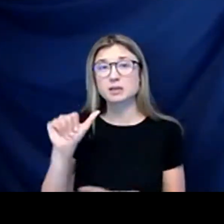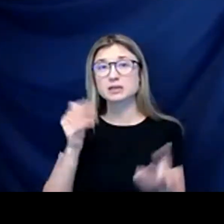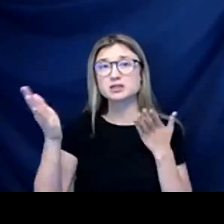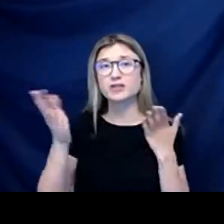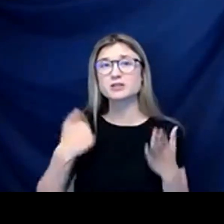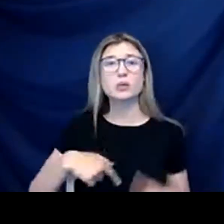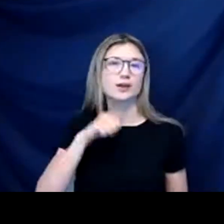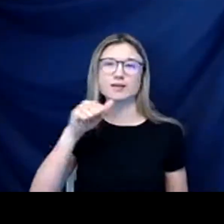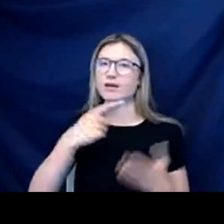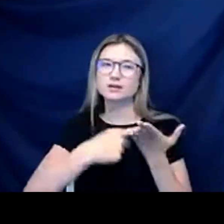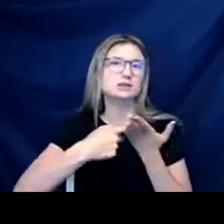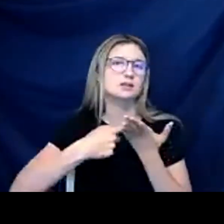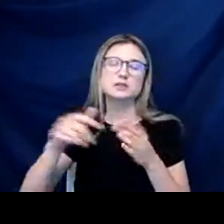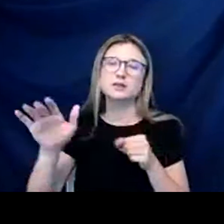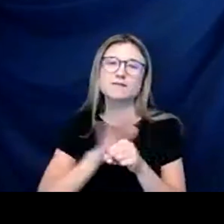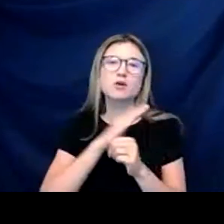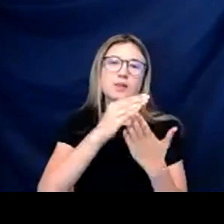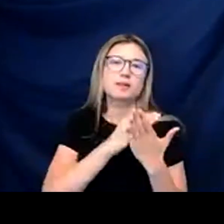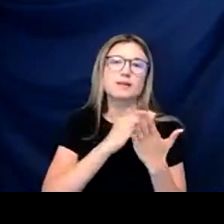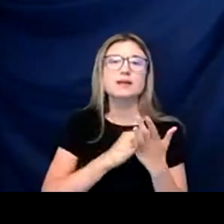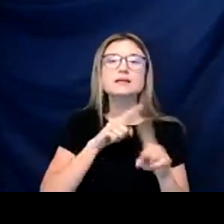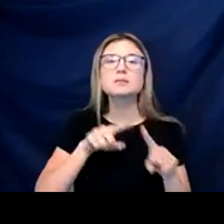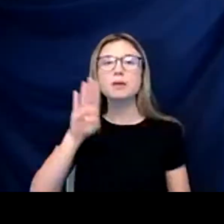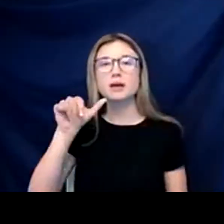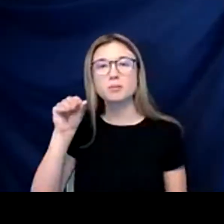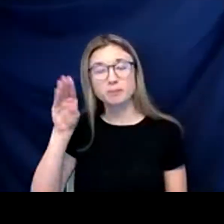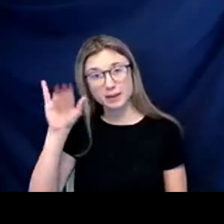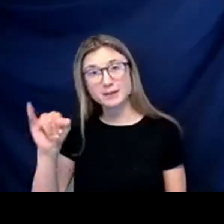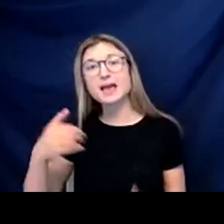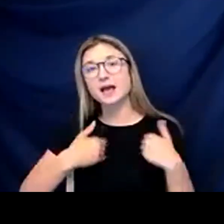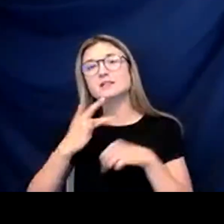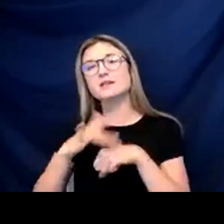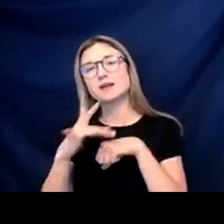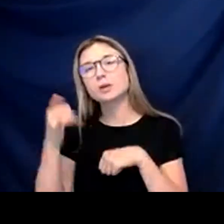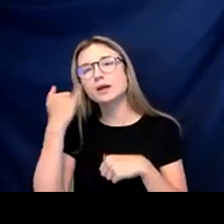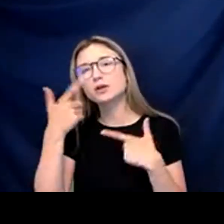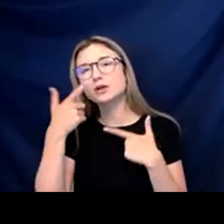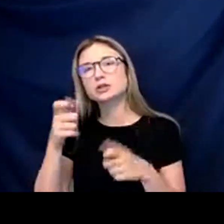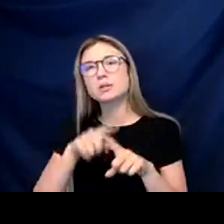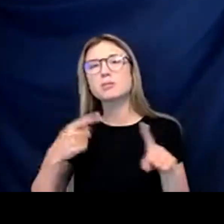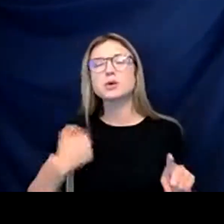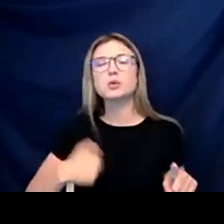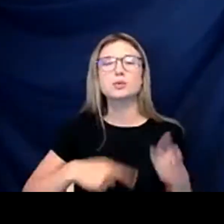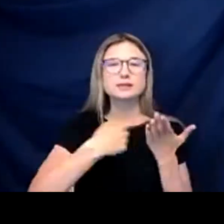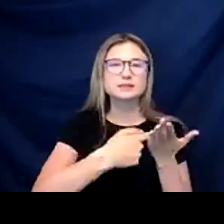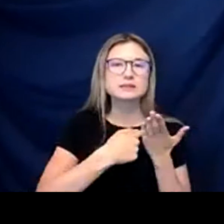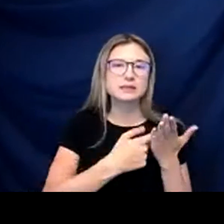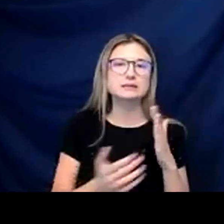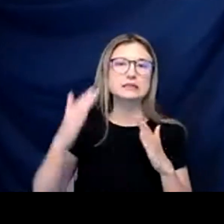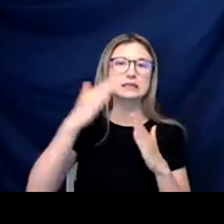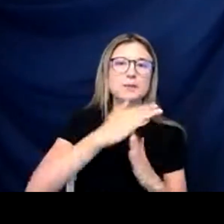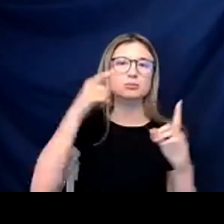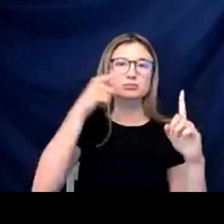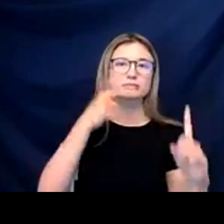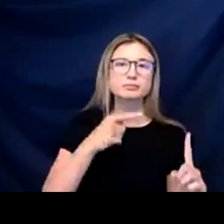list, though Bambi does have that available to folks who are interested. But we just hit on kind of some highlights from